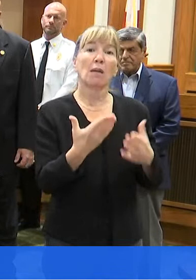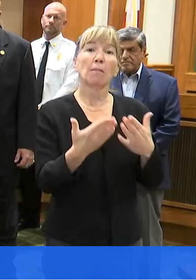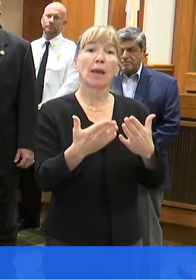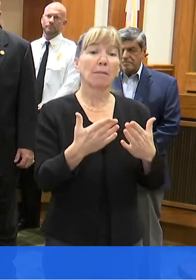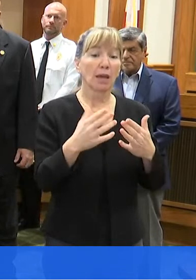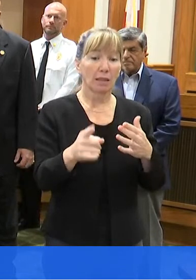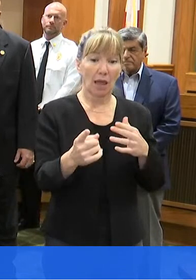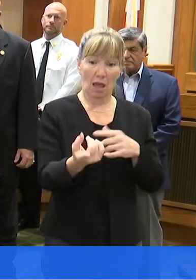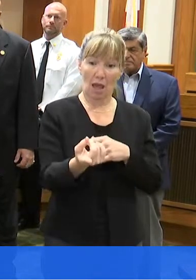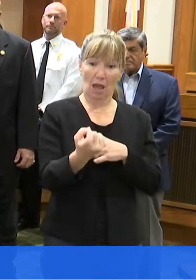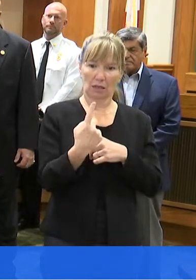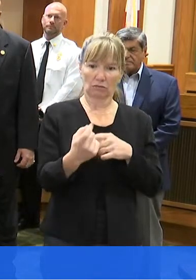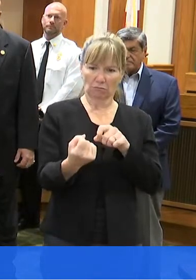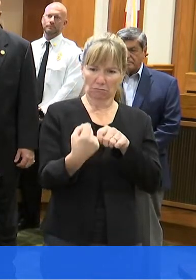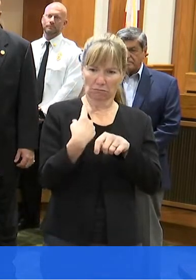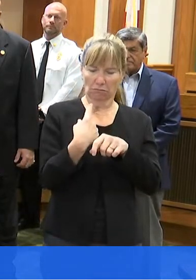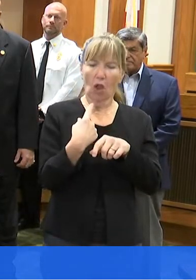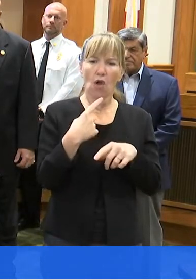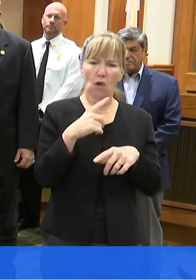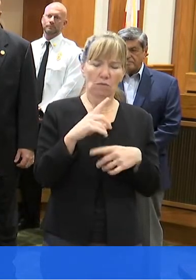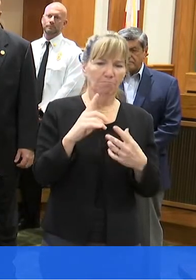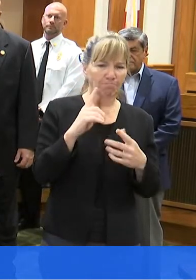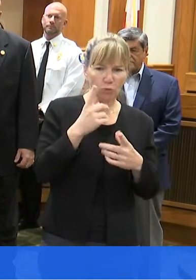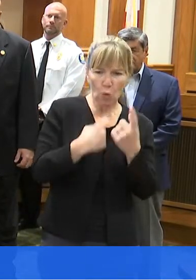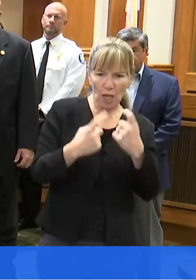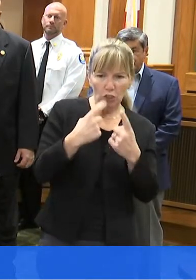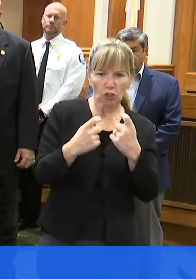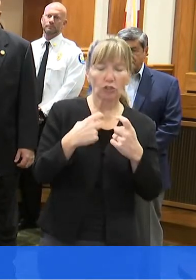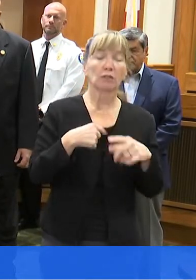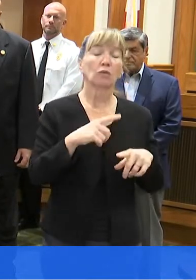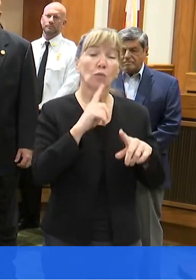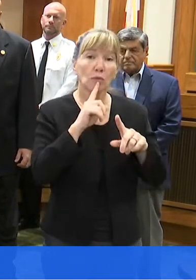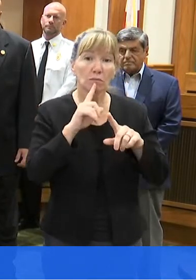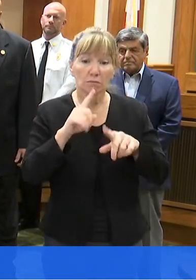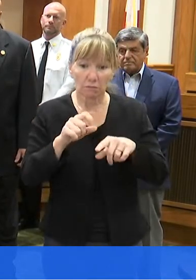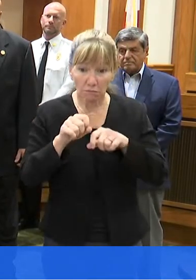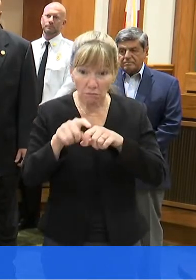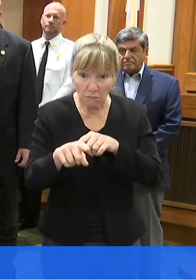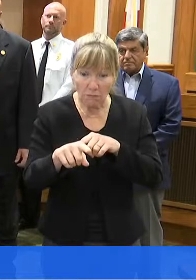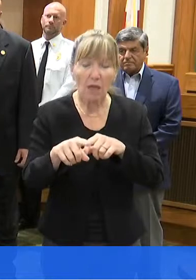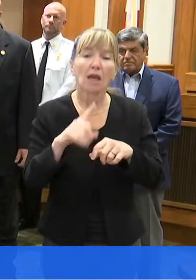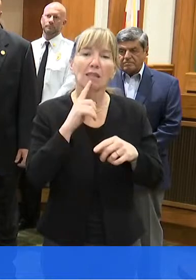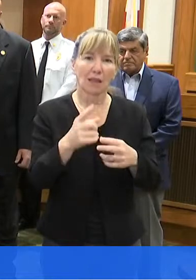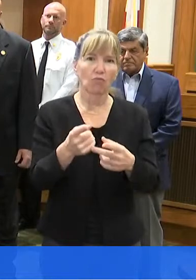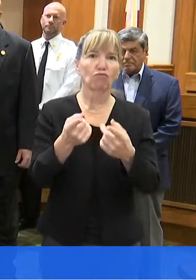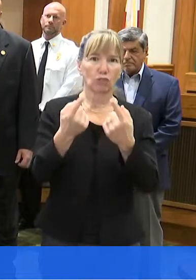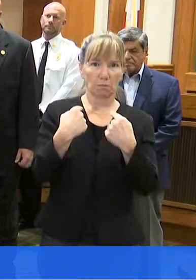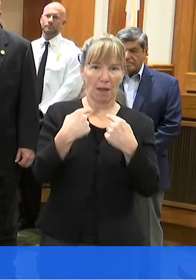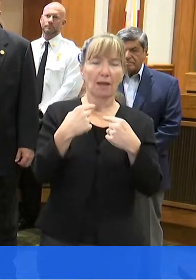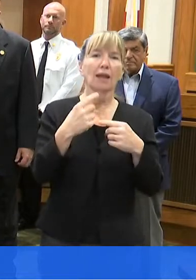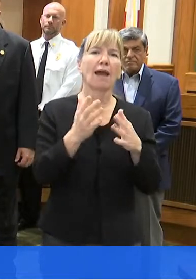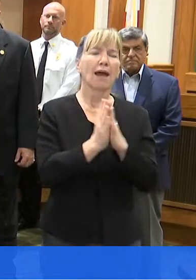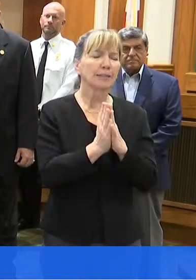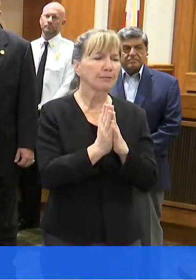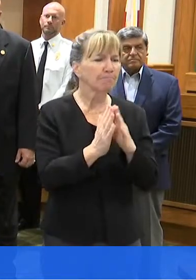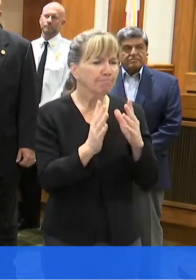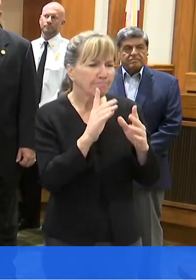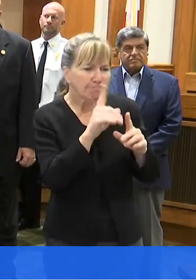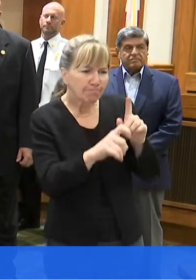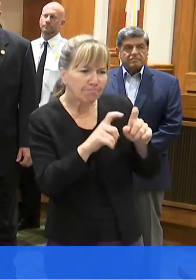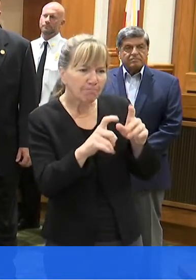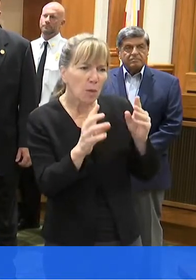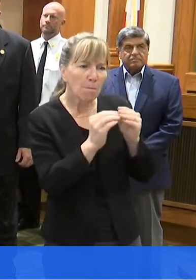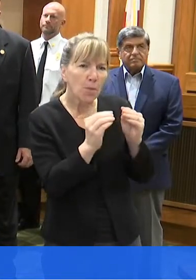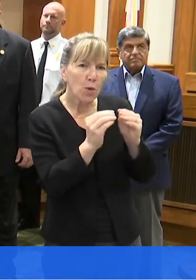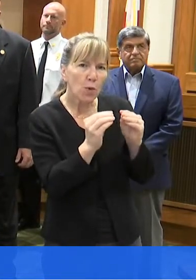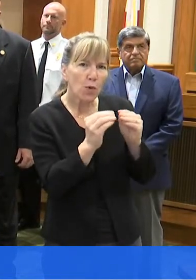the call taker's questions. Shortly after your initial text, a call taker will respond to your message to ask additional